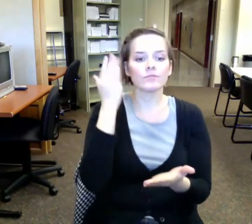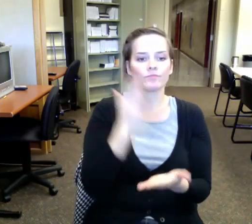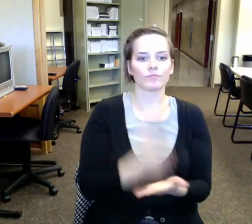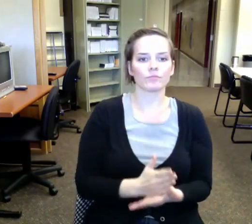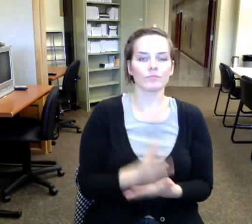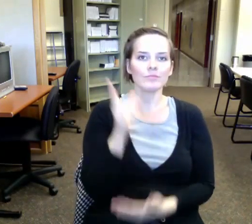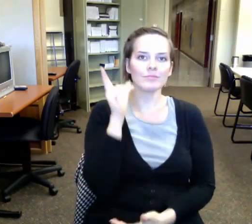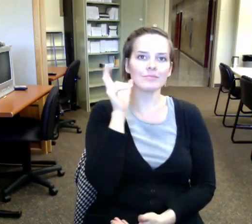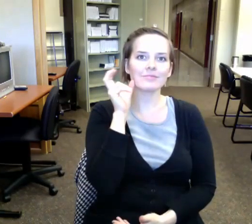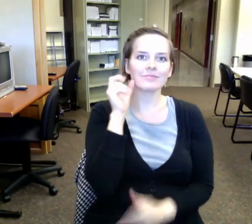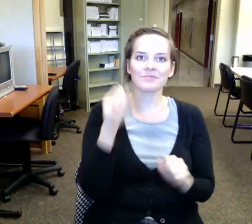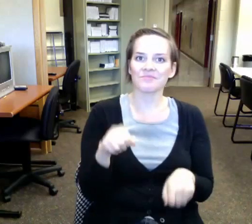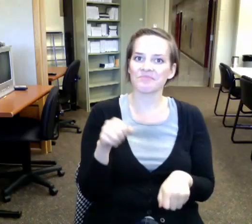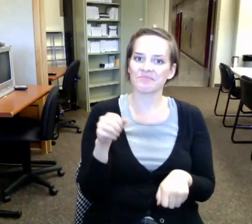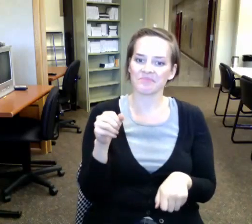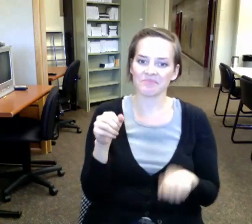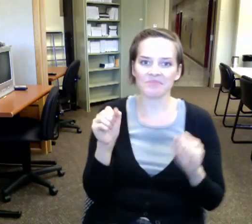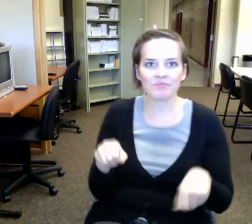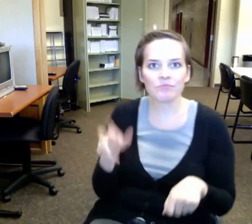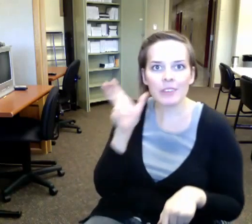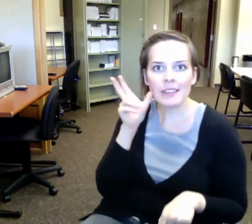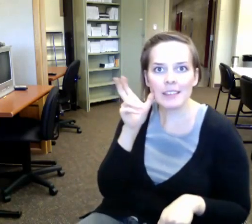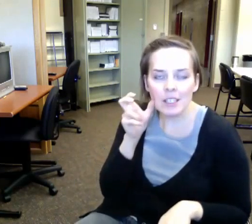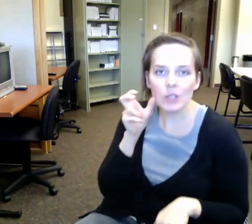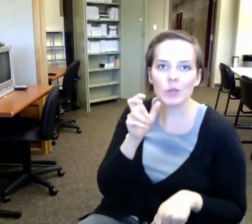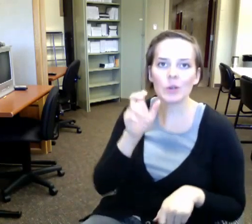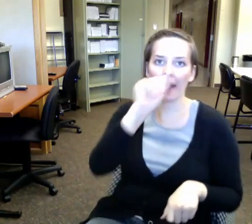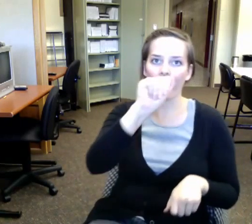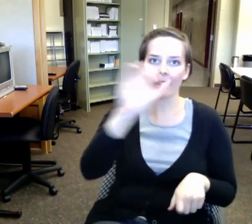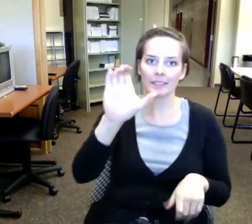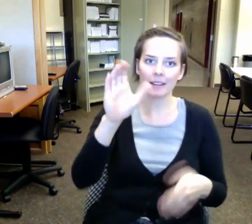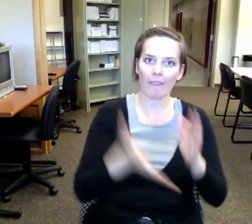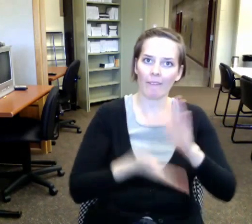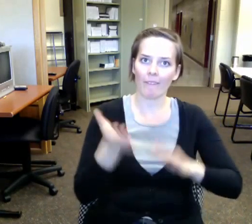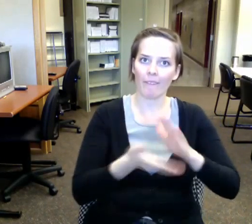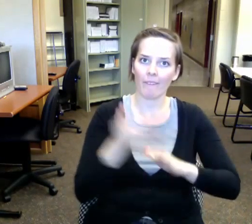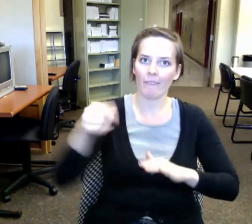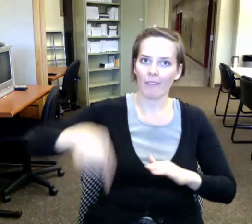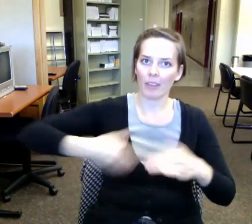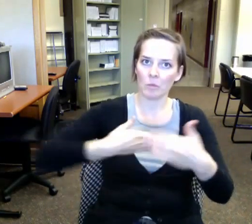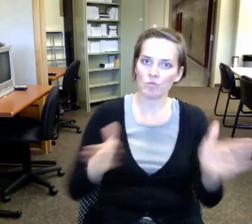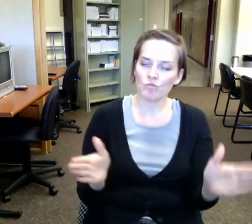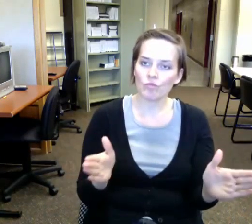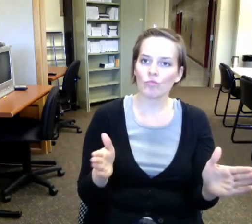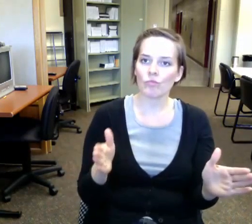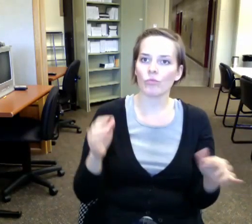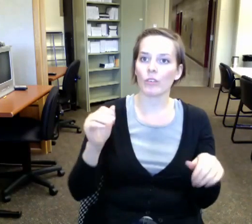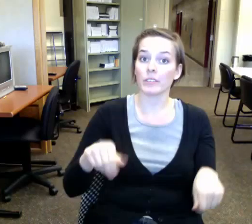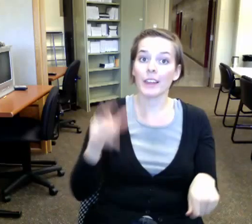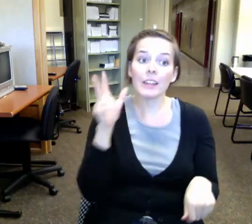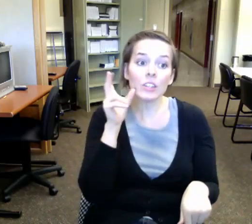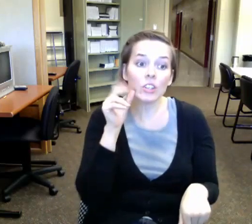classroom. You might, if you listen very carefully, hear the jackhammer off in the